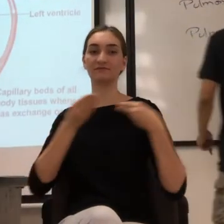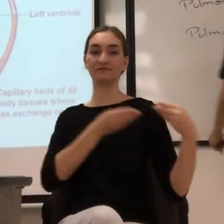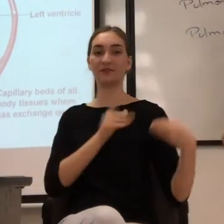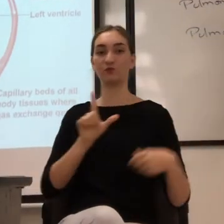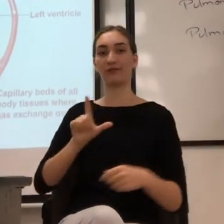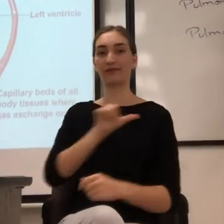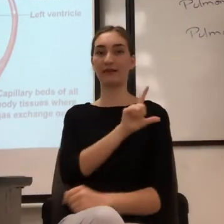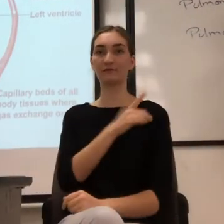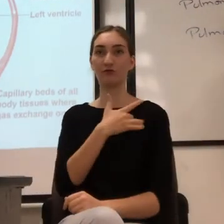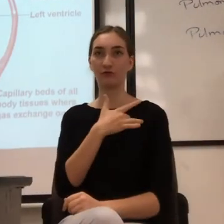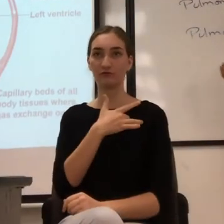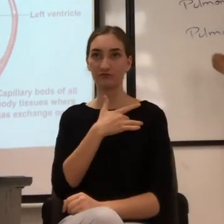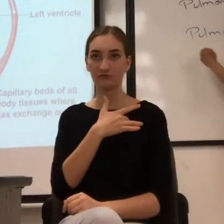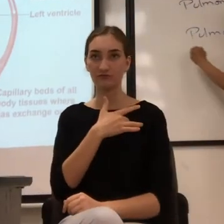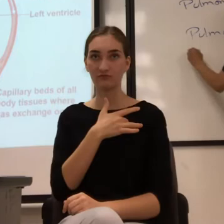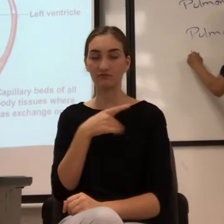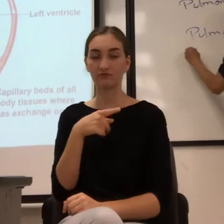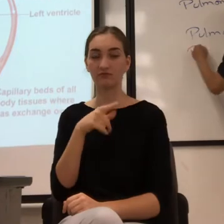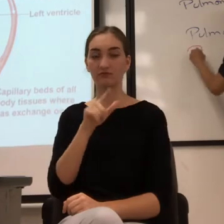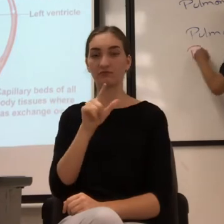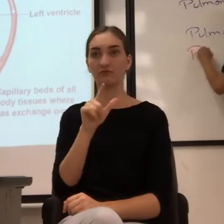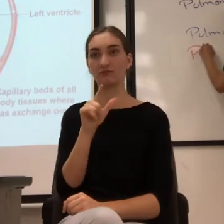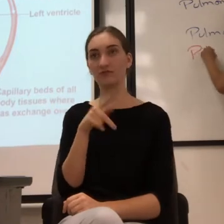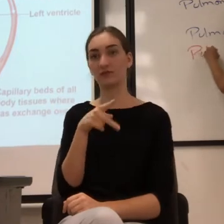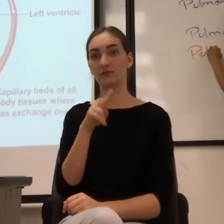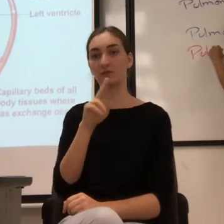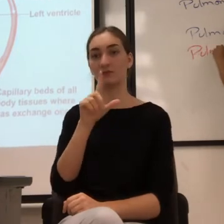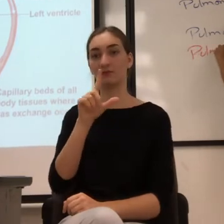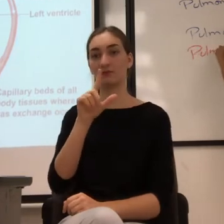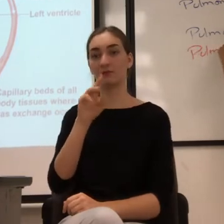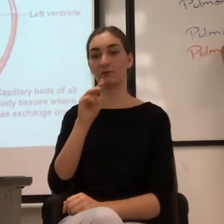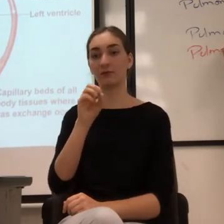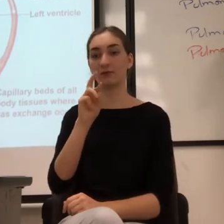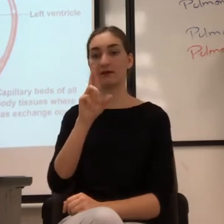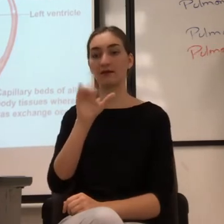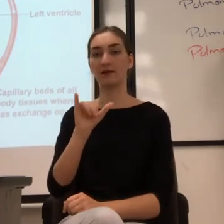So pulmonary arteries, okay, pulmonary veins,